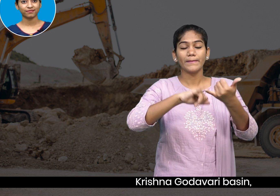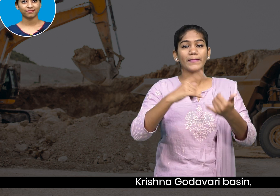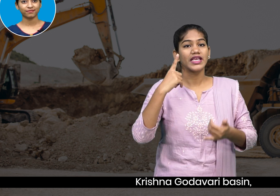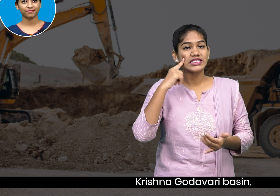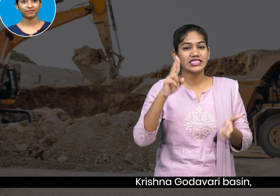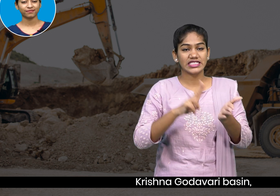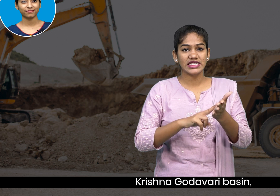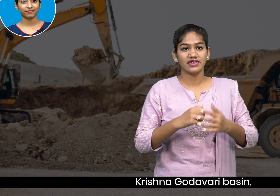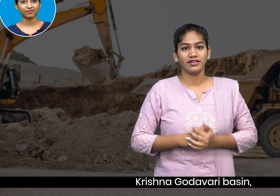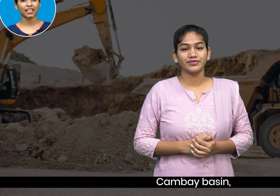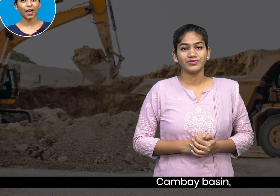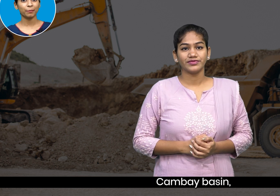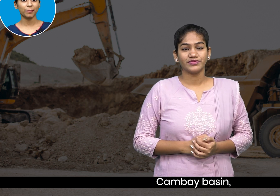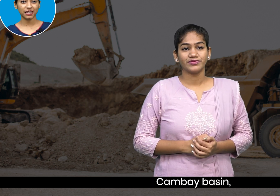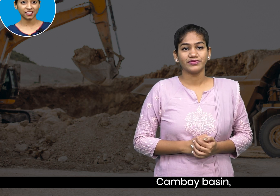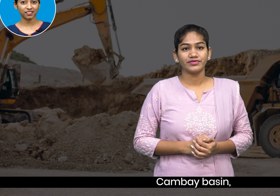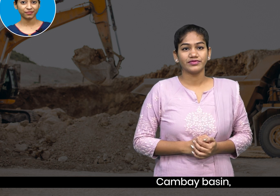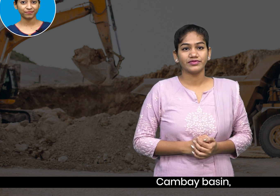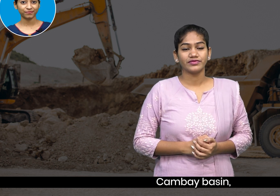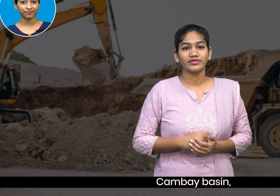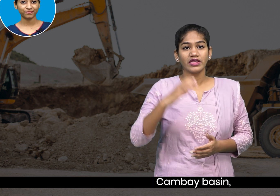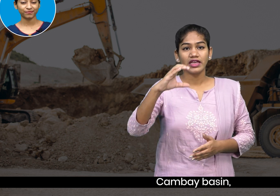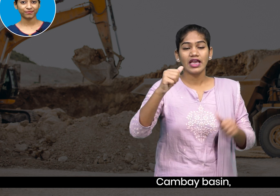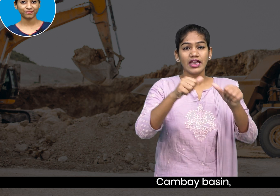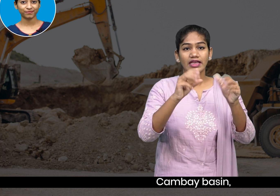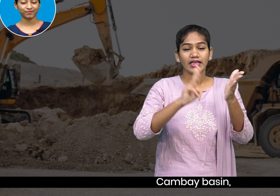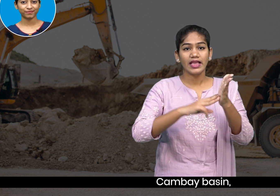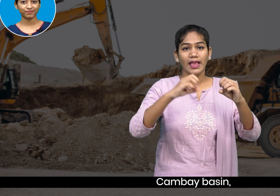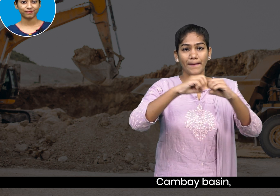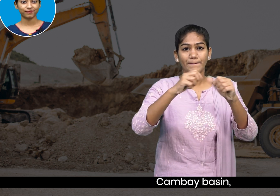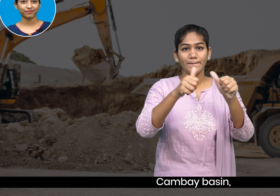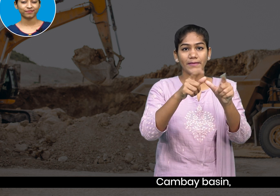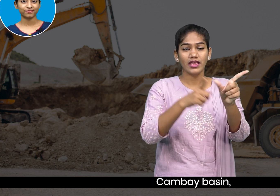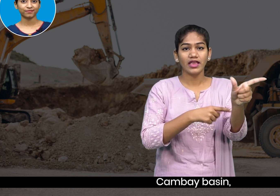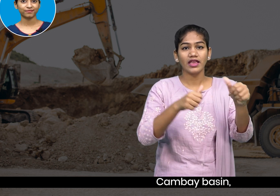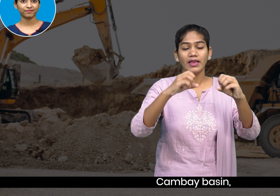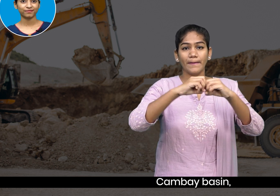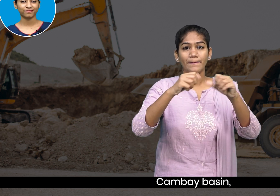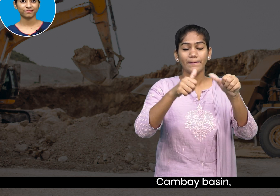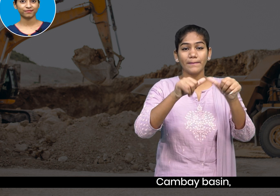Cambay Basin,